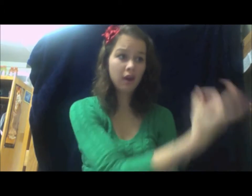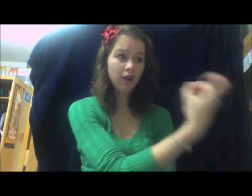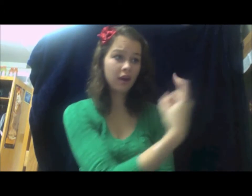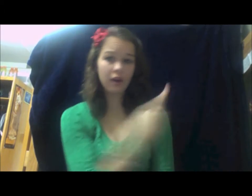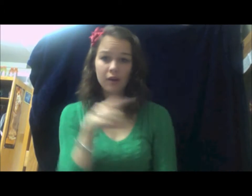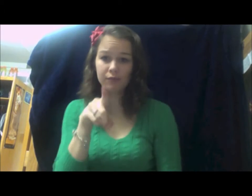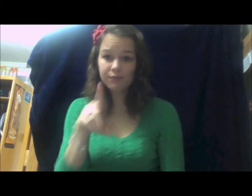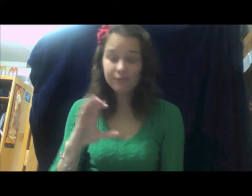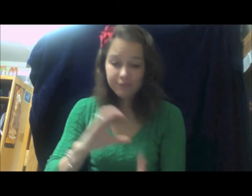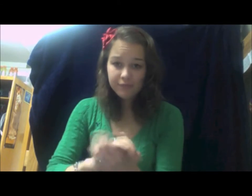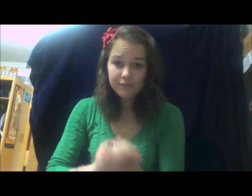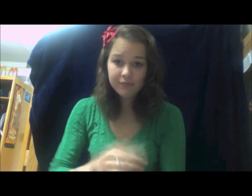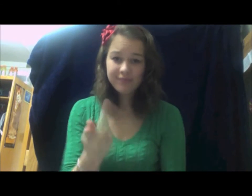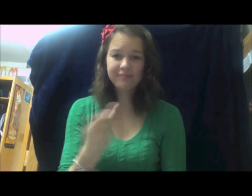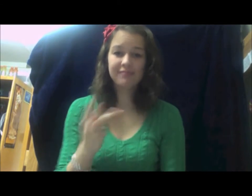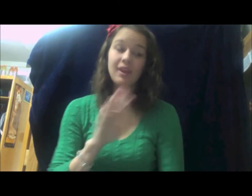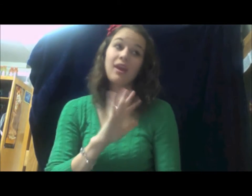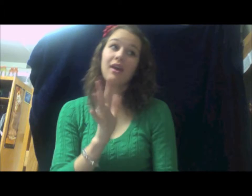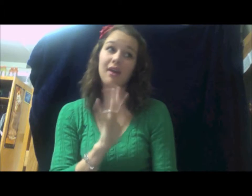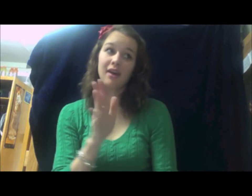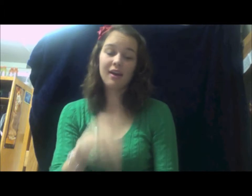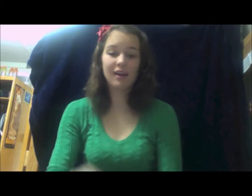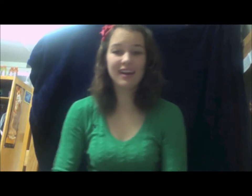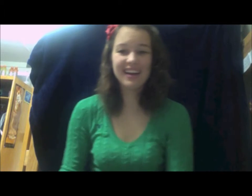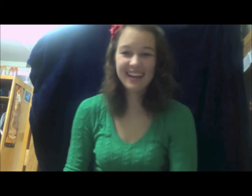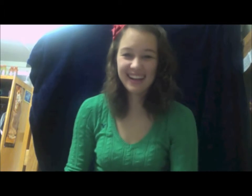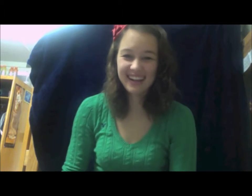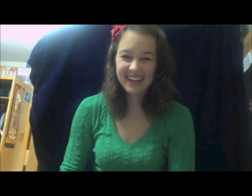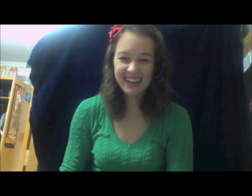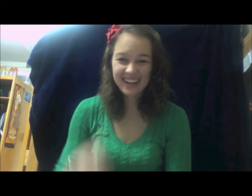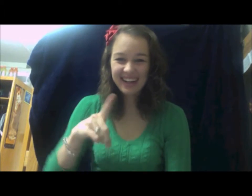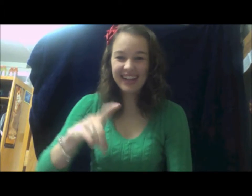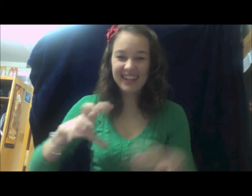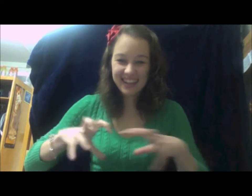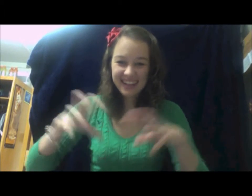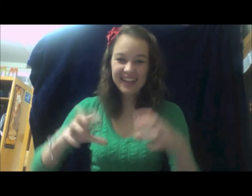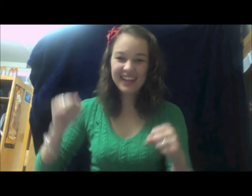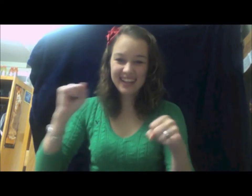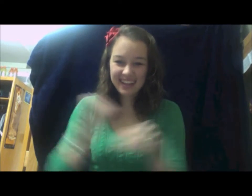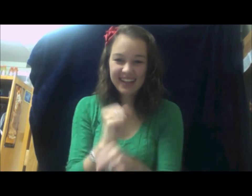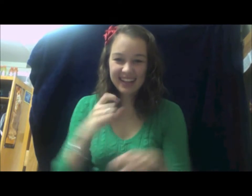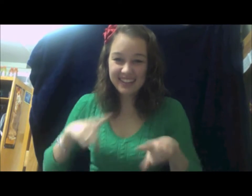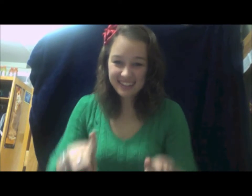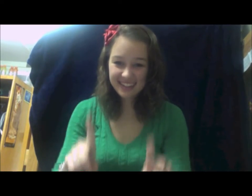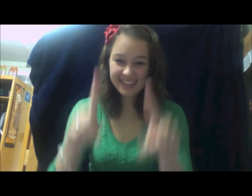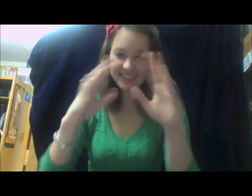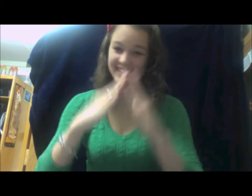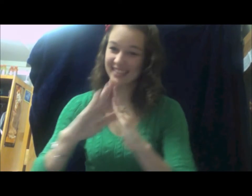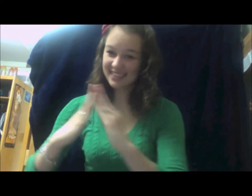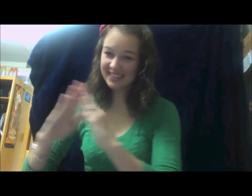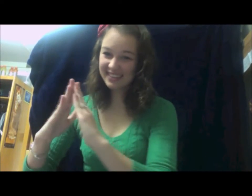He'll say, are you married? We'll say, old man. And you can do the job when you're in town.